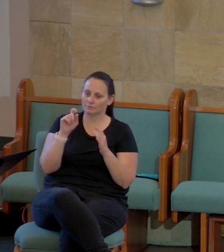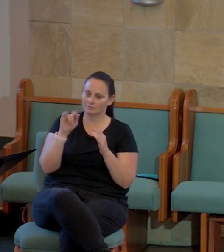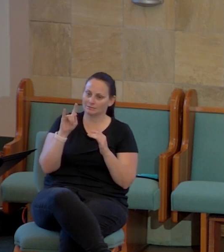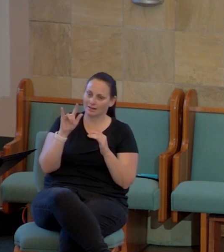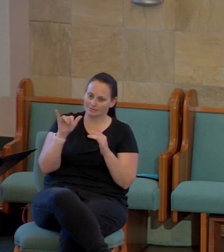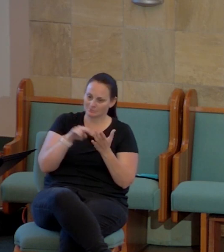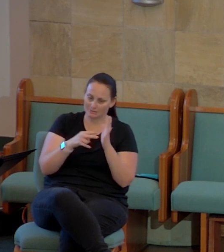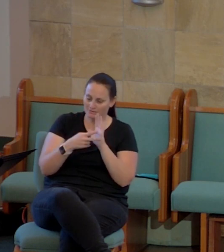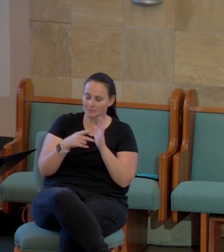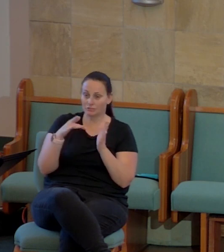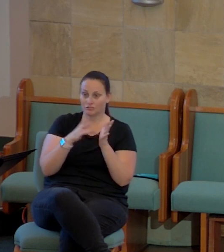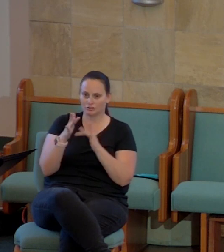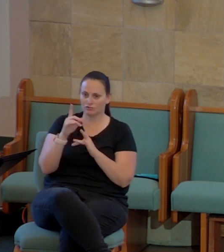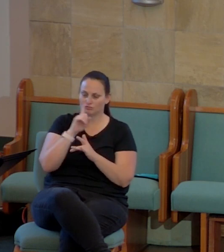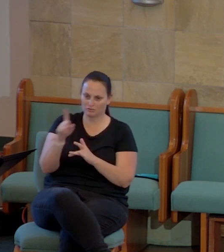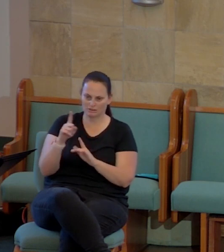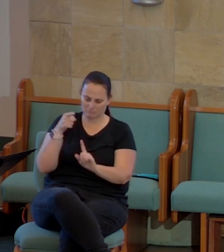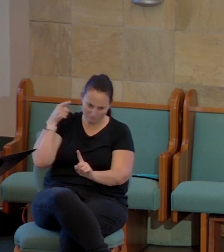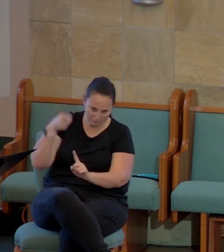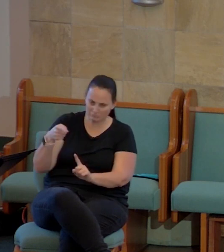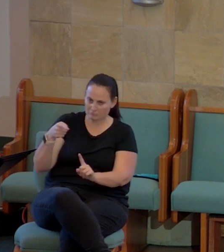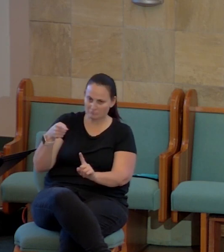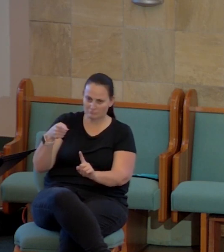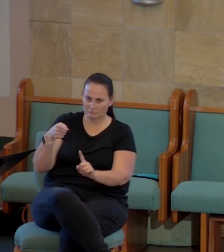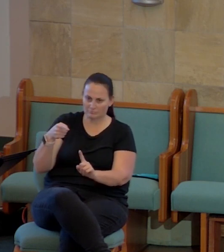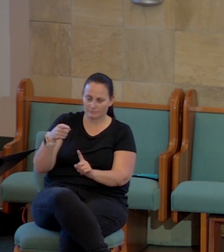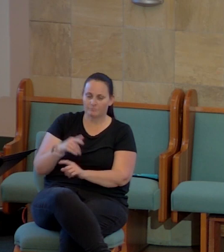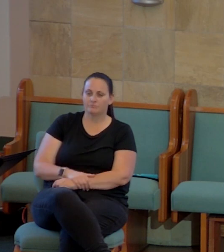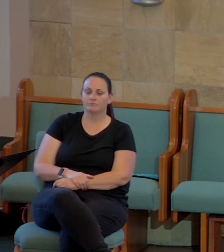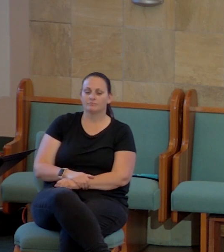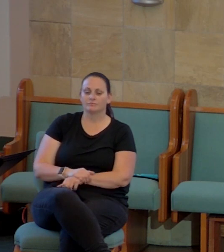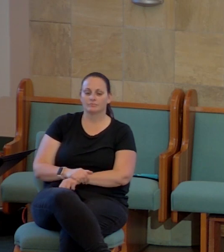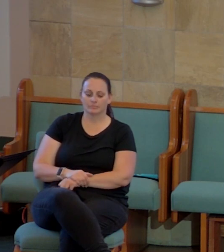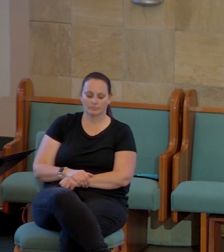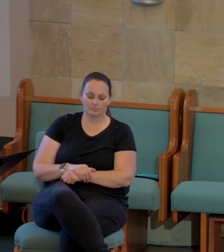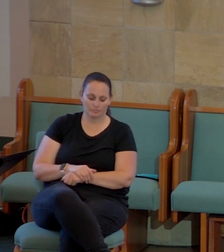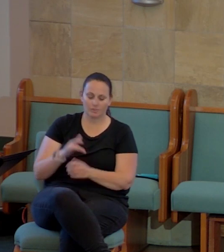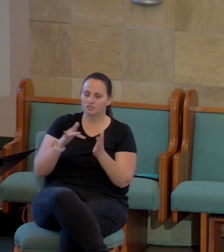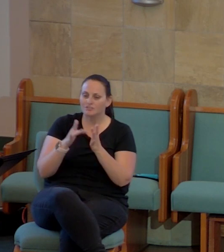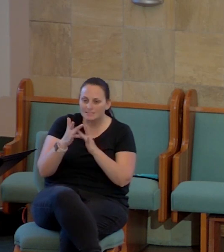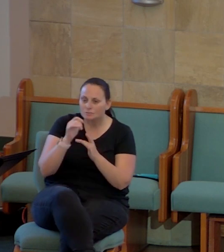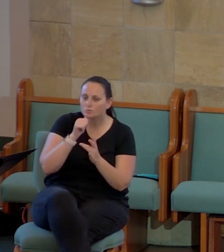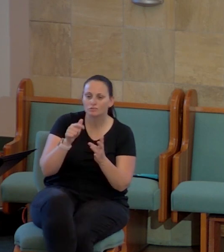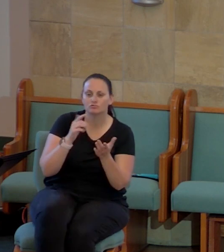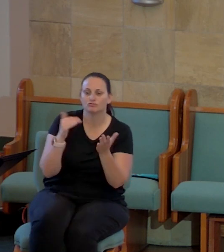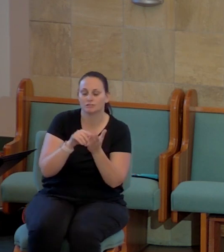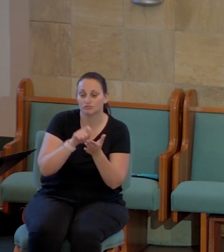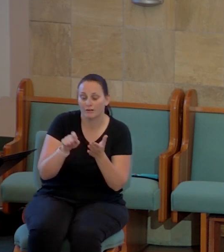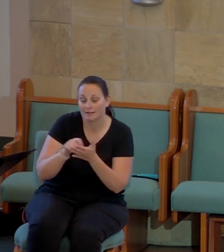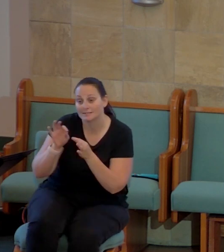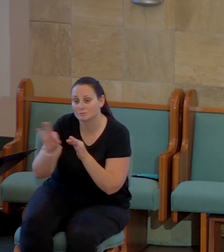really throws down on it. Jesus was not rewriting the spirit of faith,